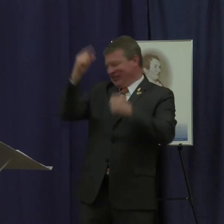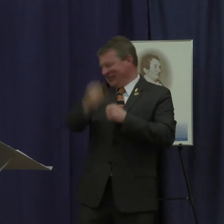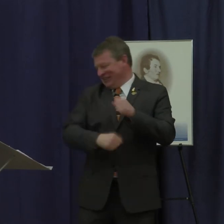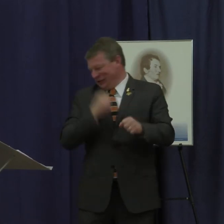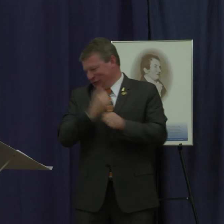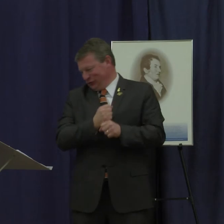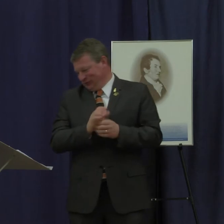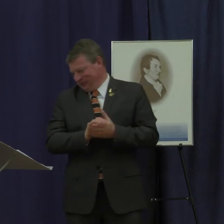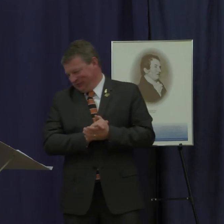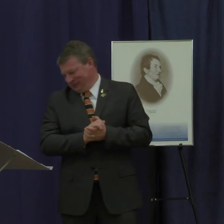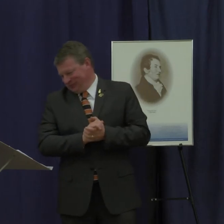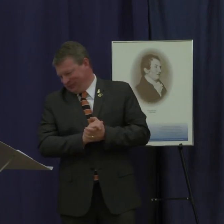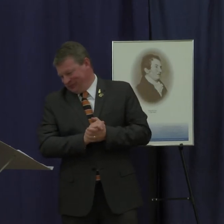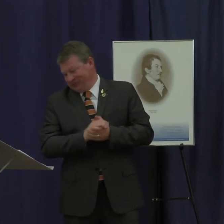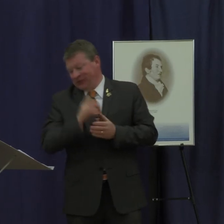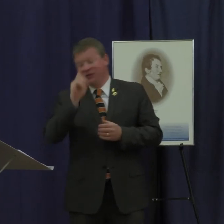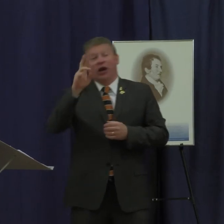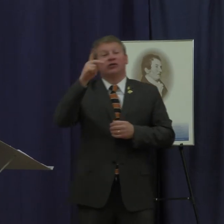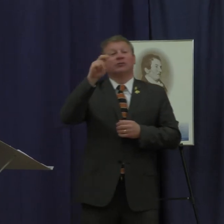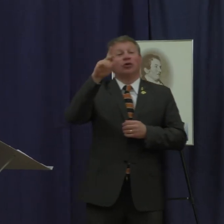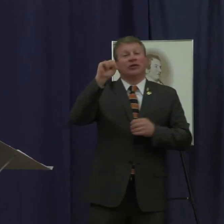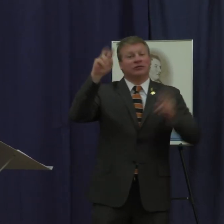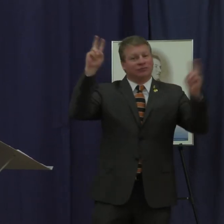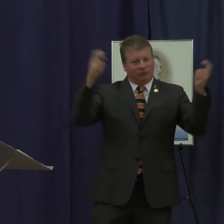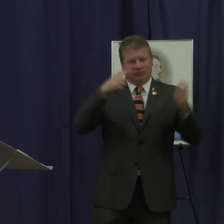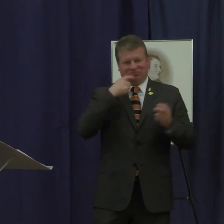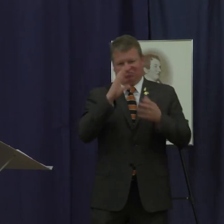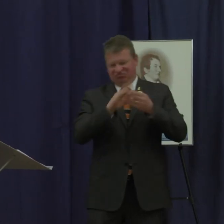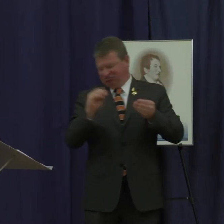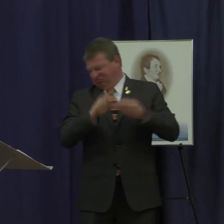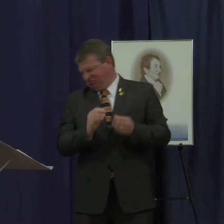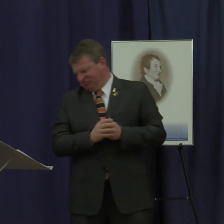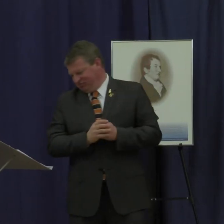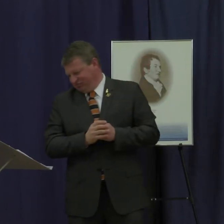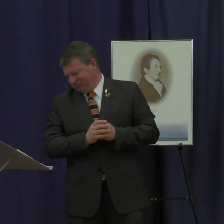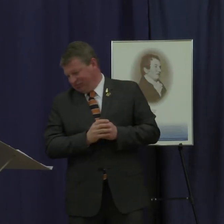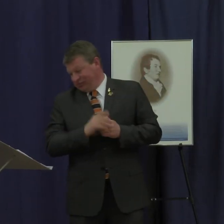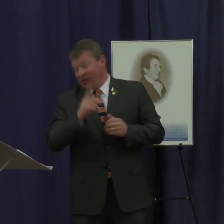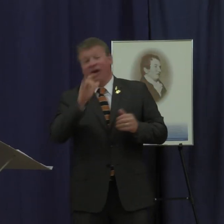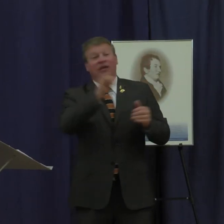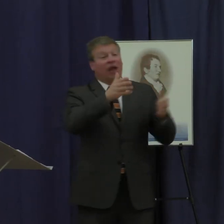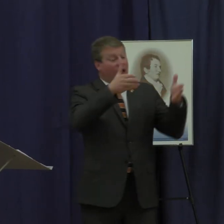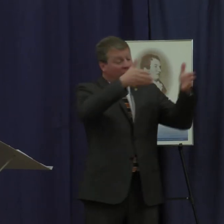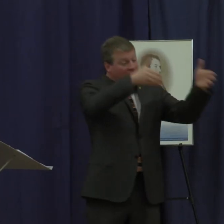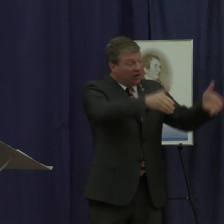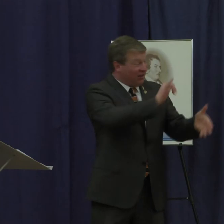we will pay tribute to the memories that have been preserved in this time capsule for many years.